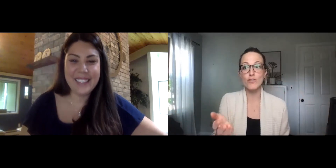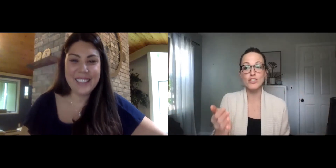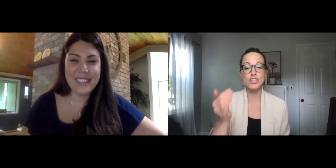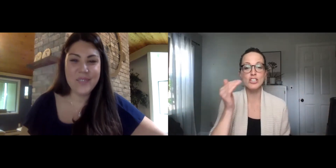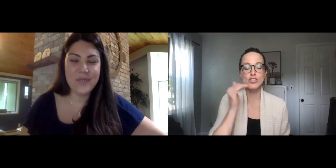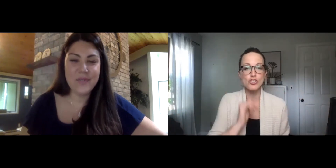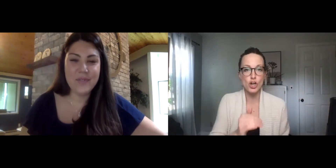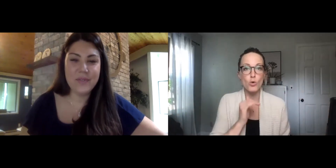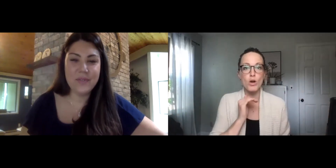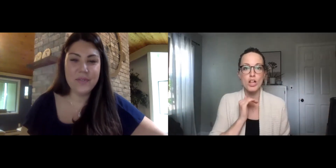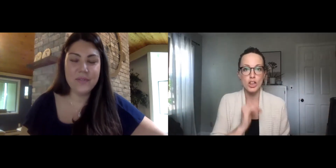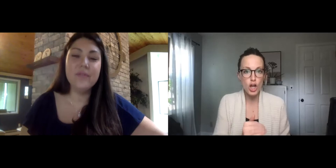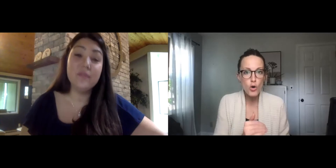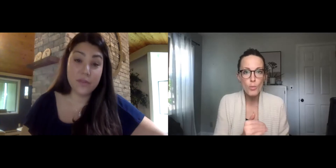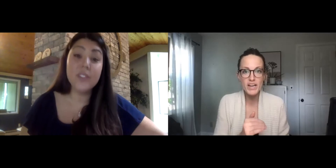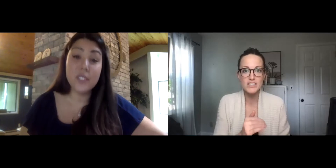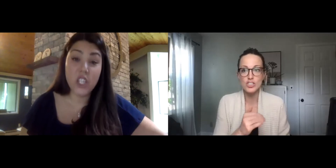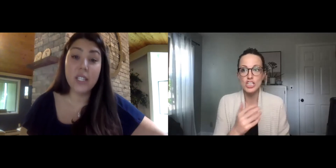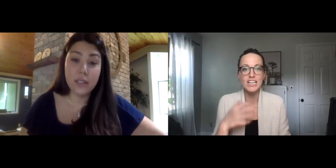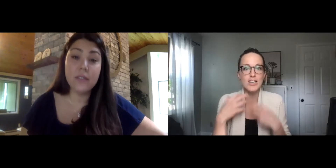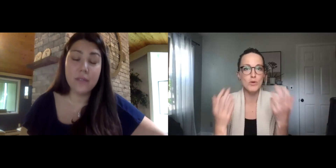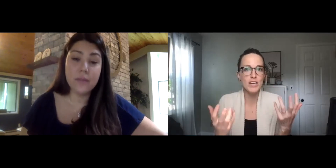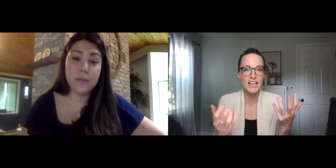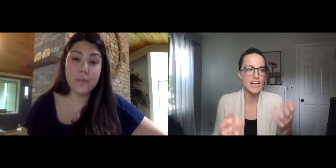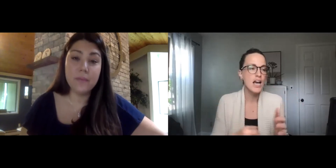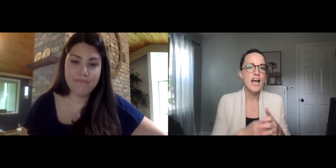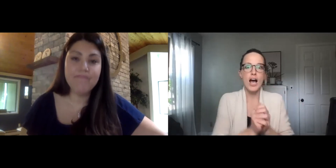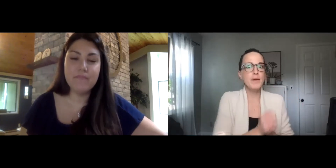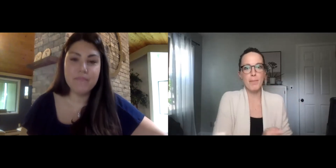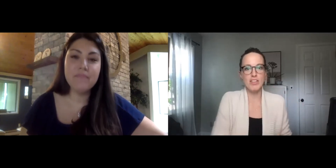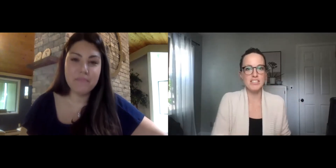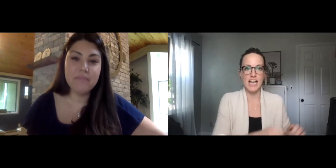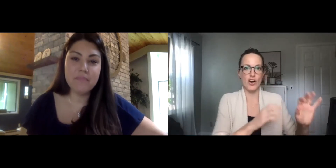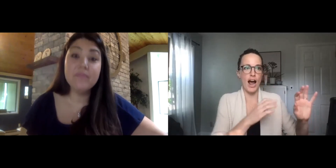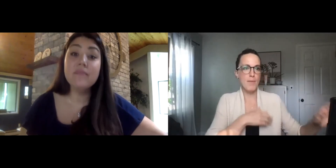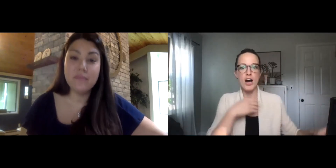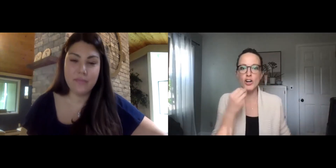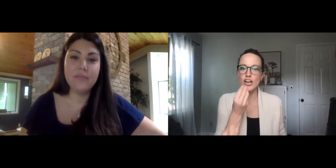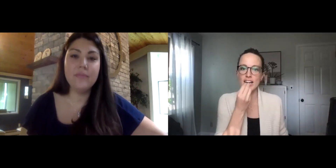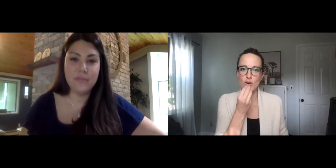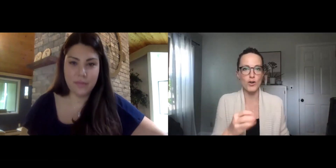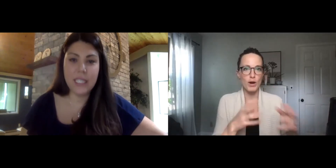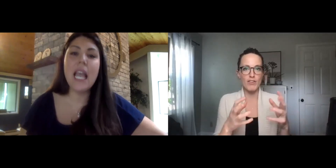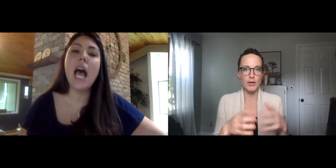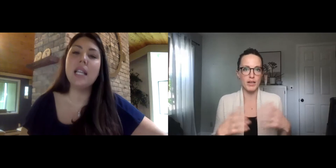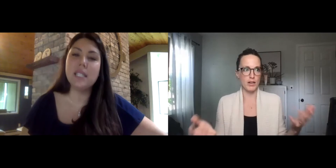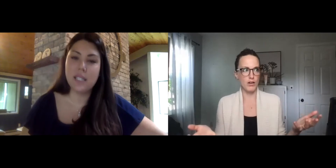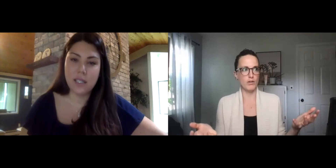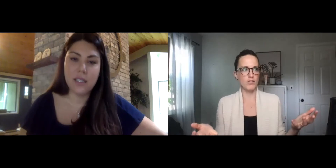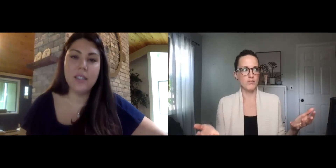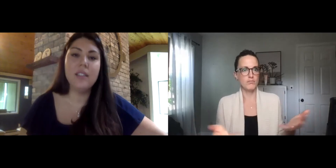said, her frustration is so low because she can communicate, like, help me up on this thing, or I'm hungry or whatever. And I'm